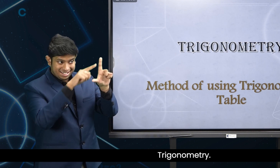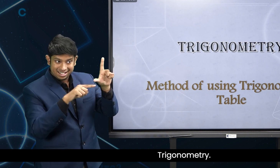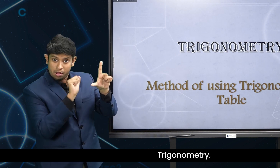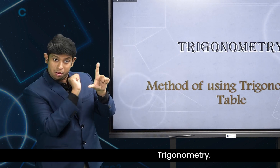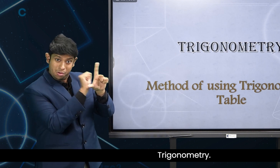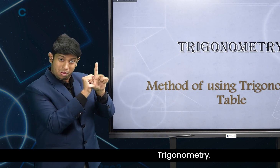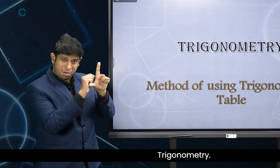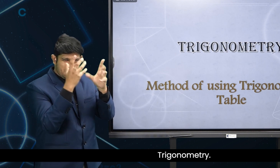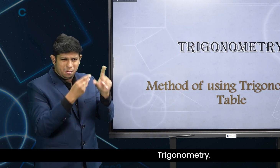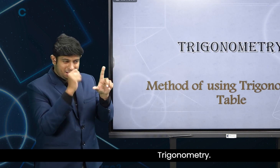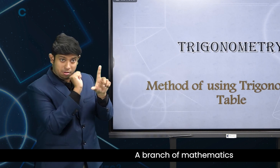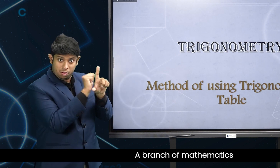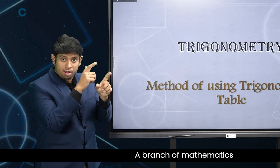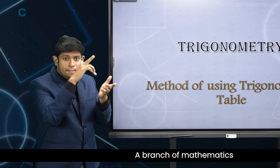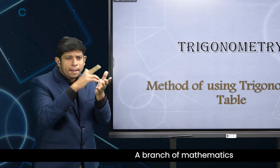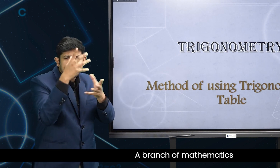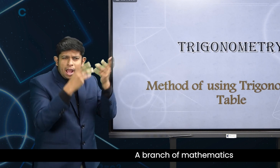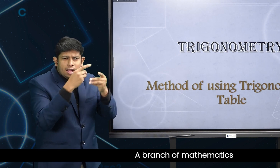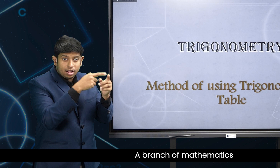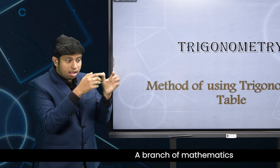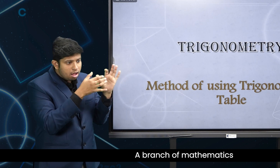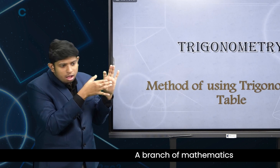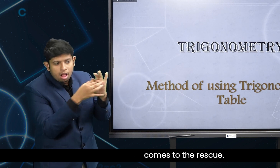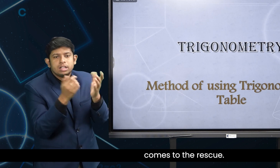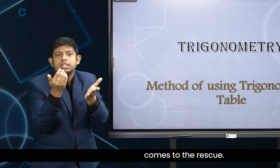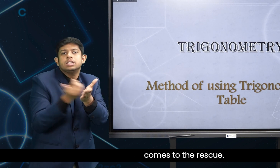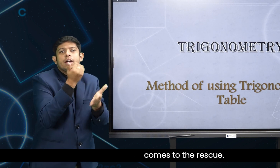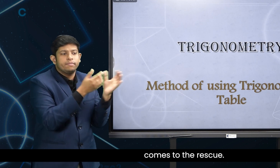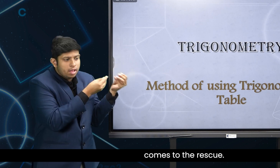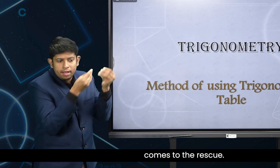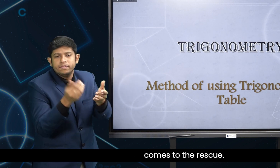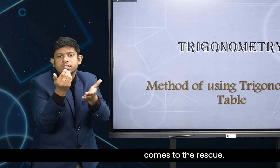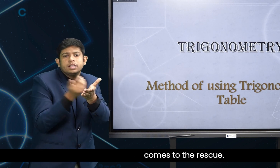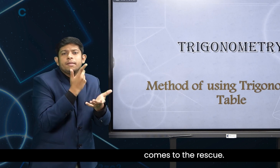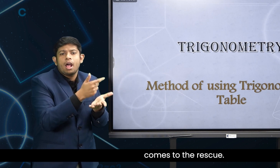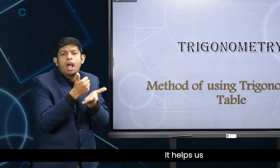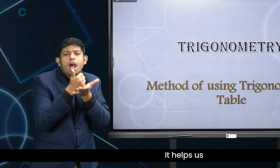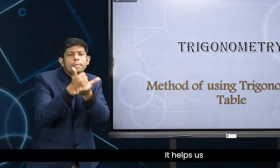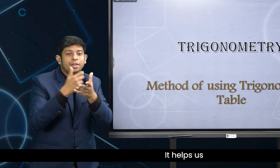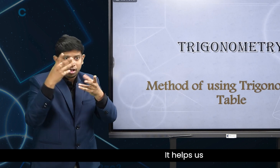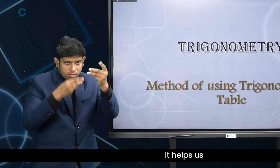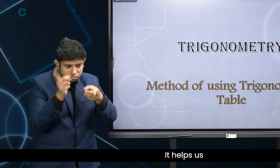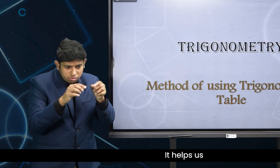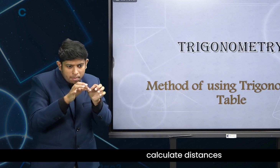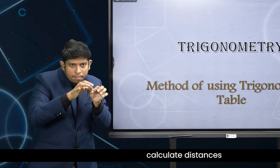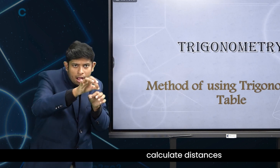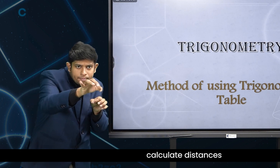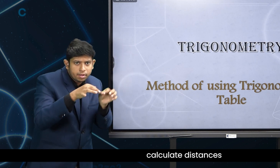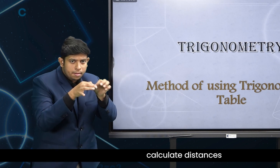Trigonometry, a branch of mathematics, comes to the rescue. It helps us calculate